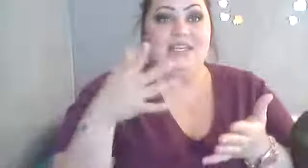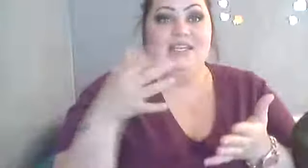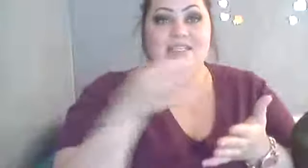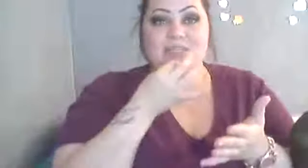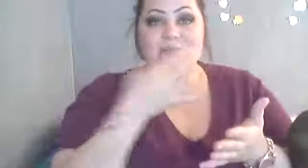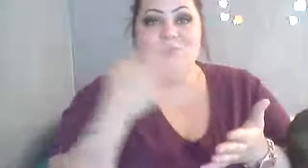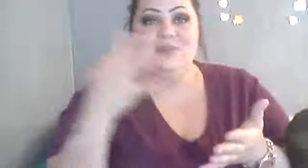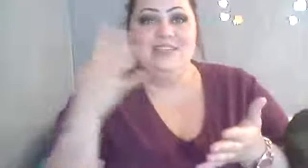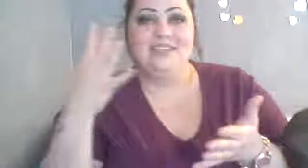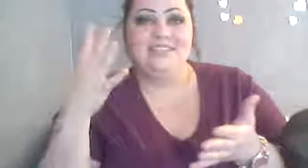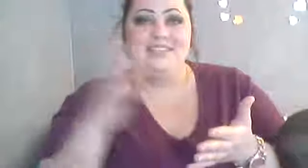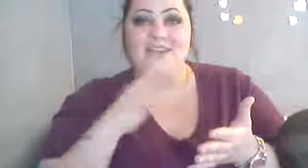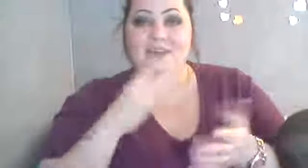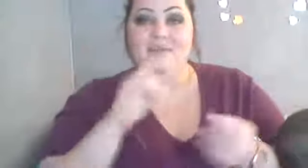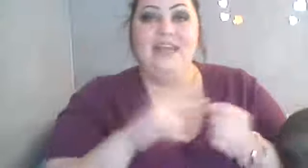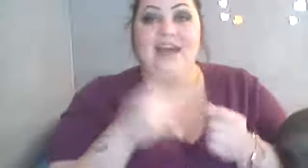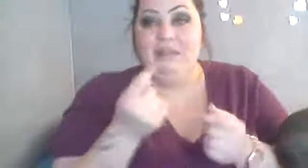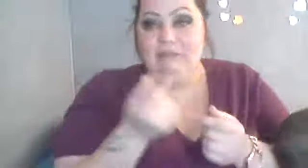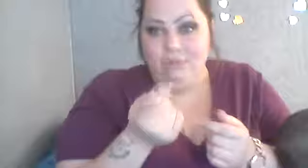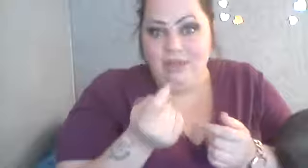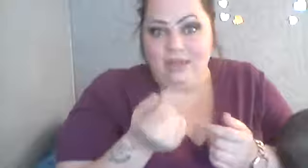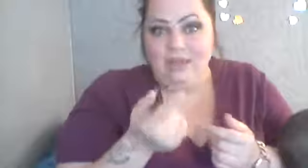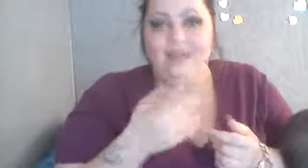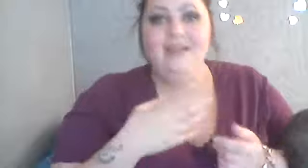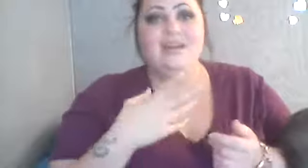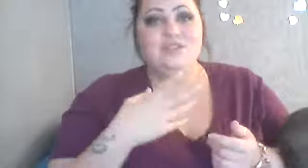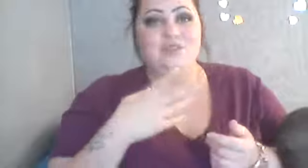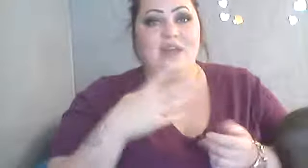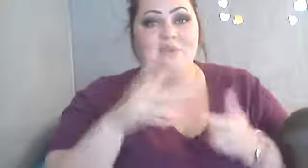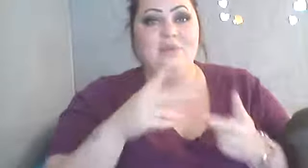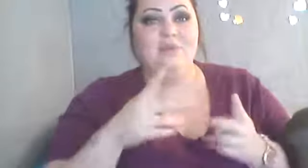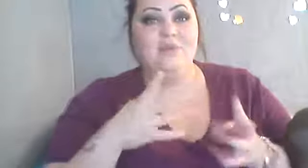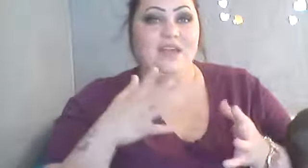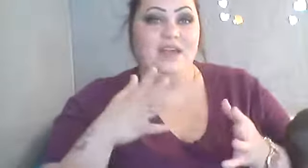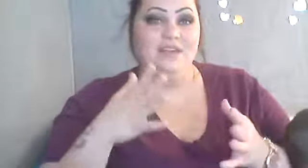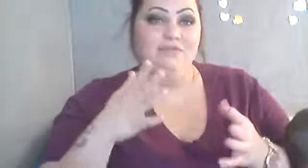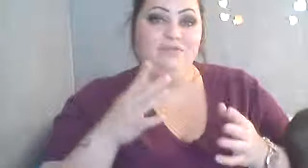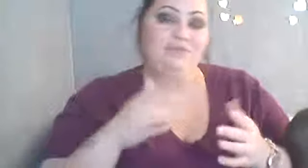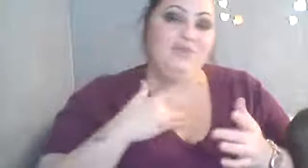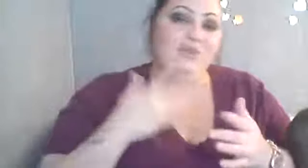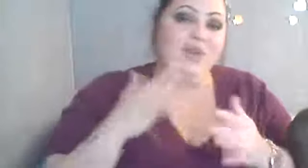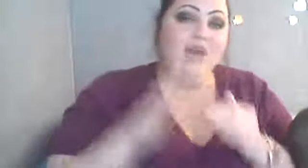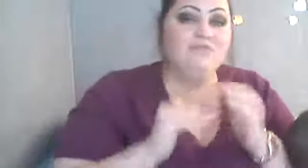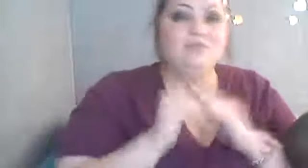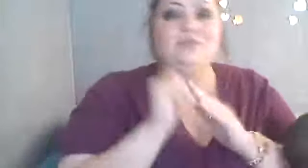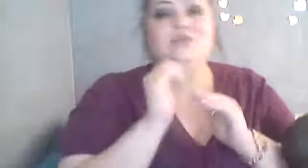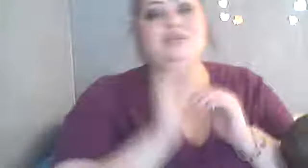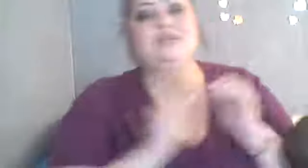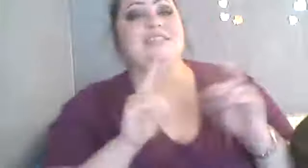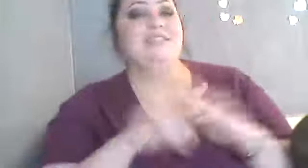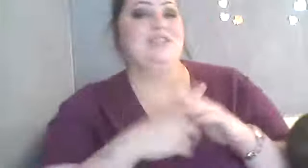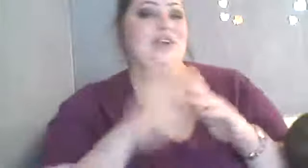studying soon and just talk about that a little bit. So that way people can kind of feel comfortable and start